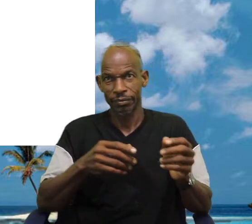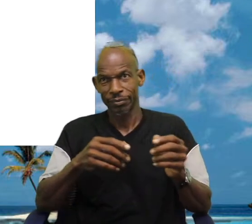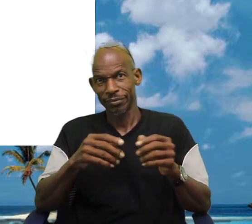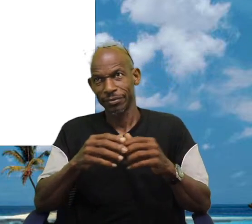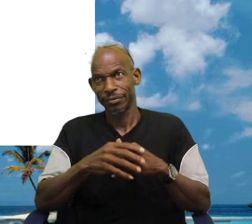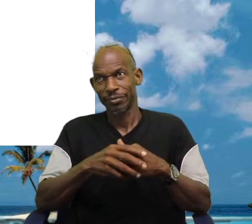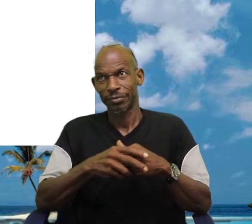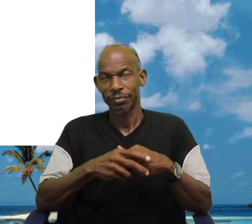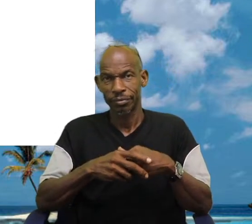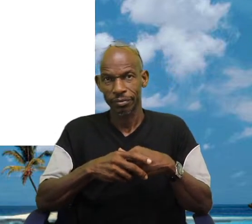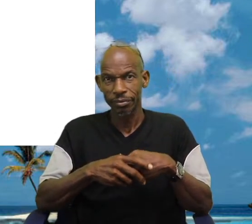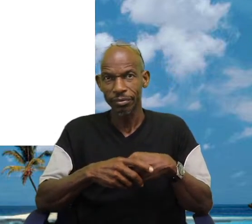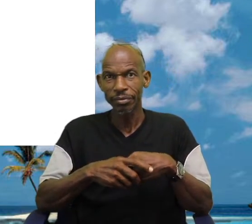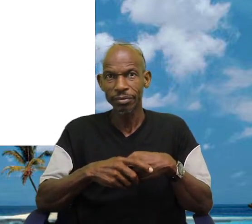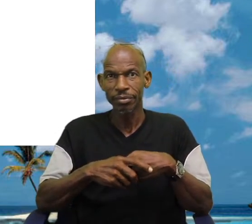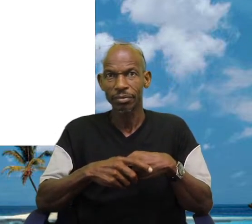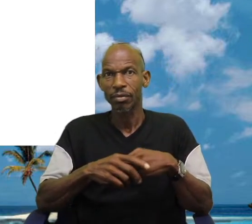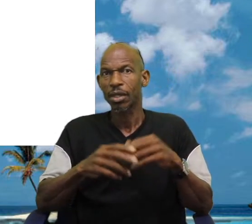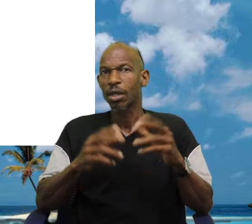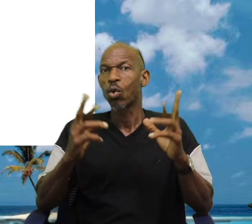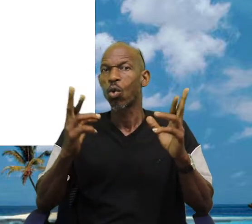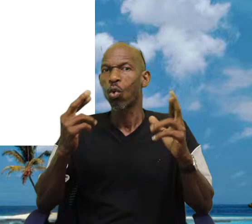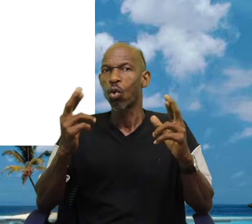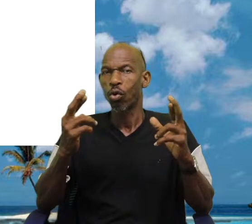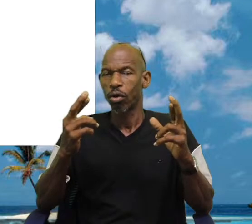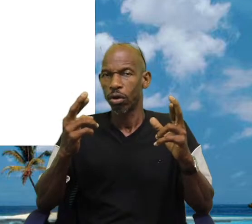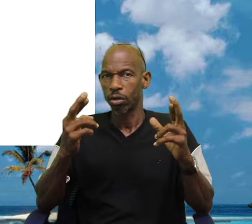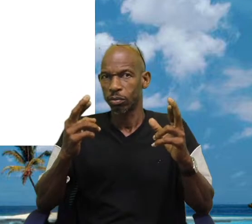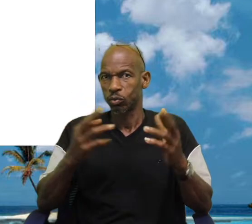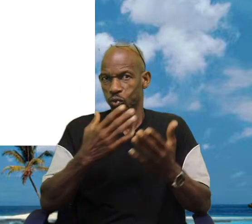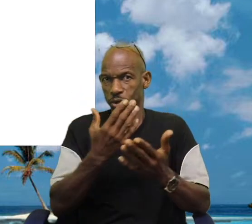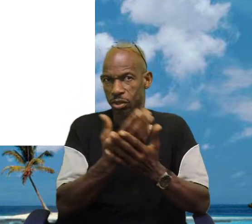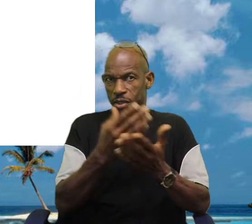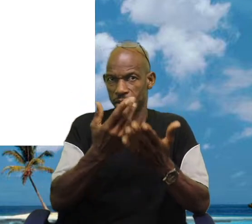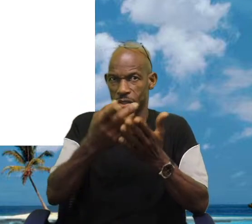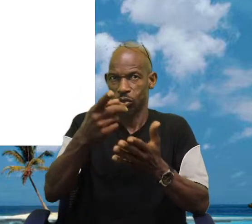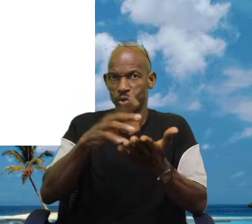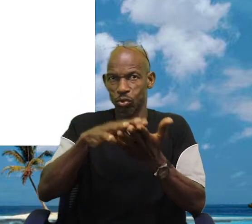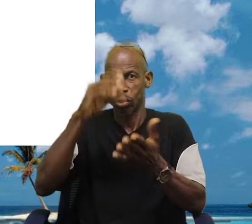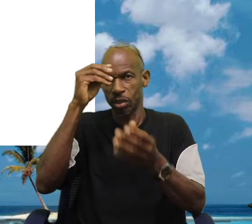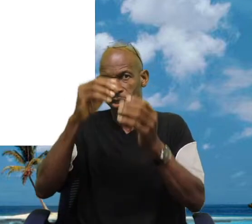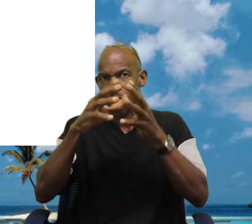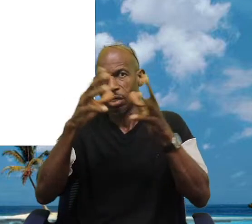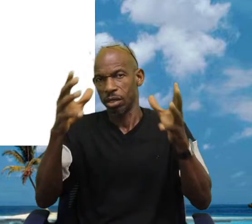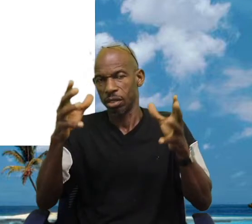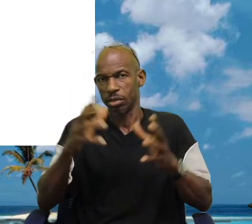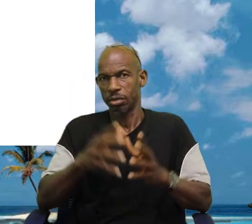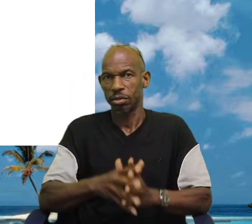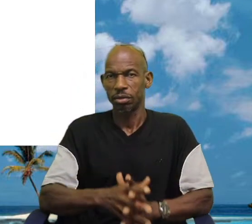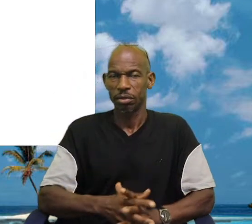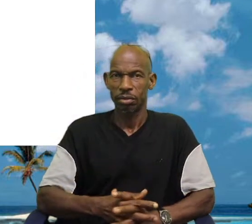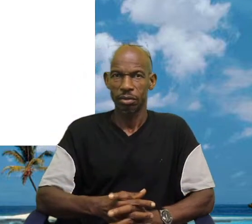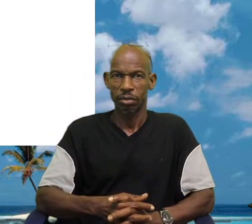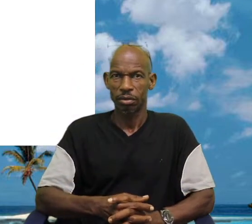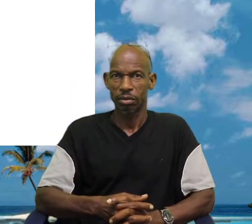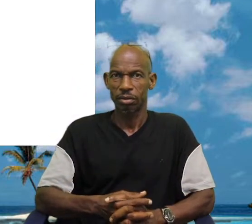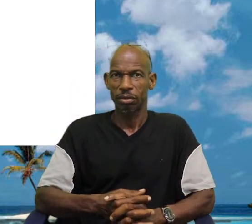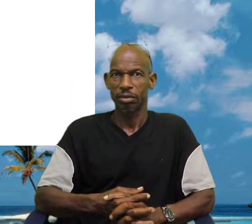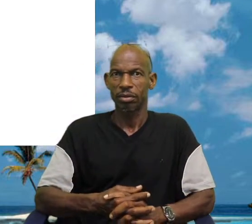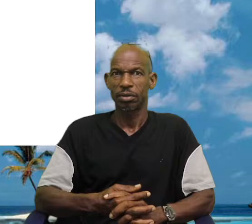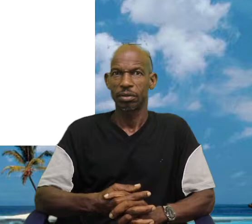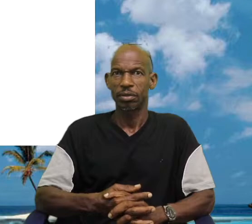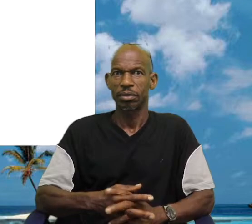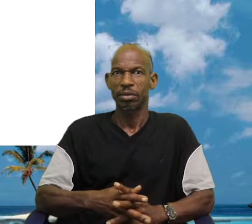And I hope it was a productive day. And I know everybody around me here really want me to